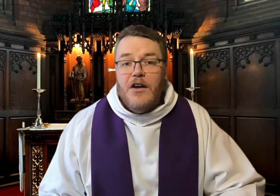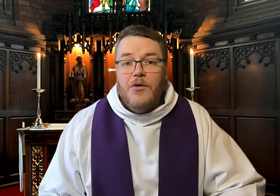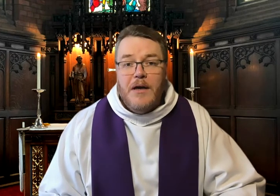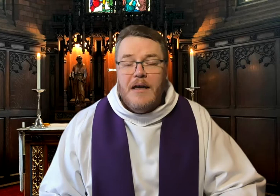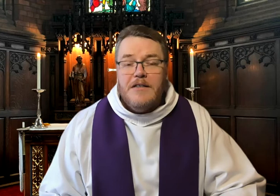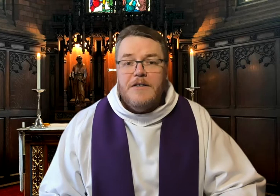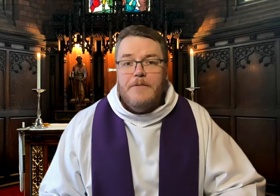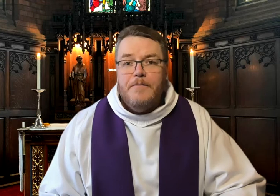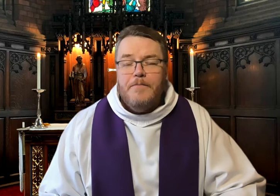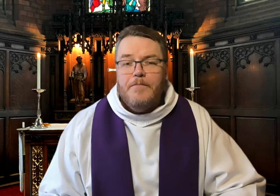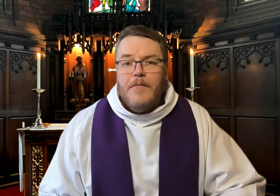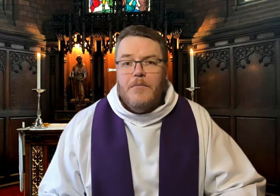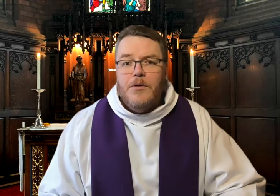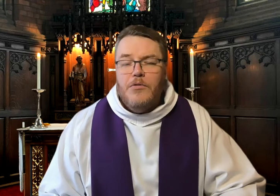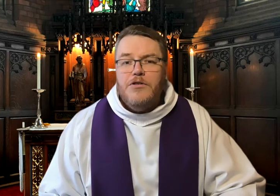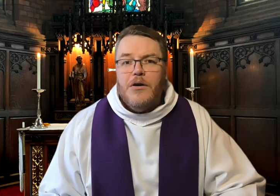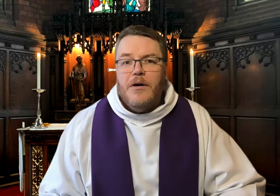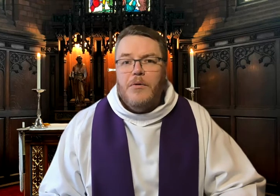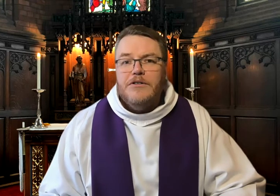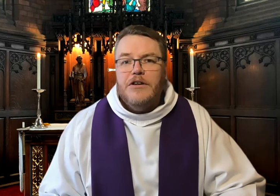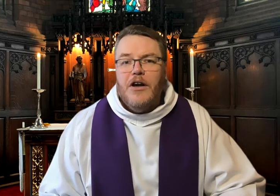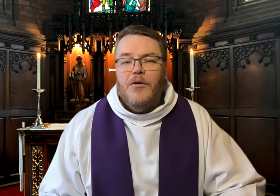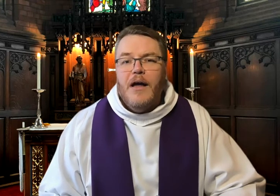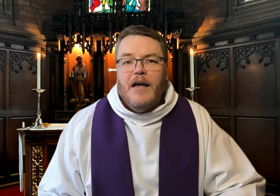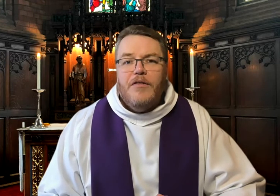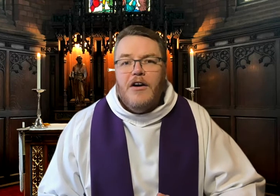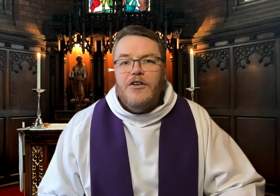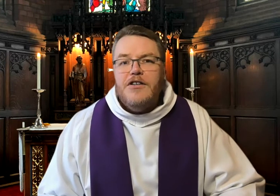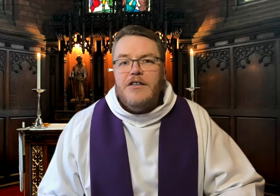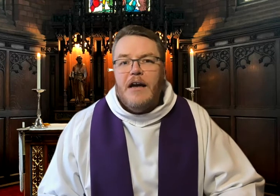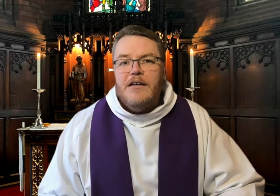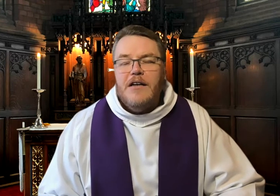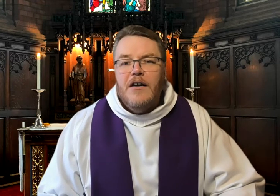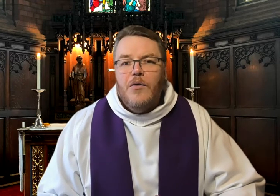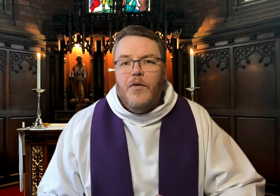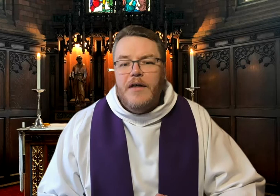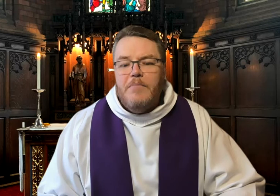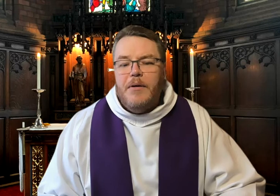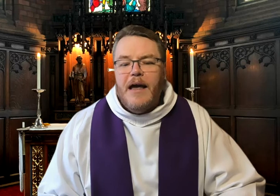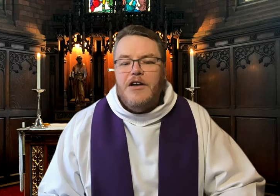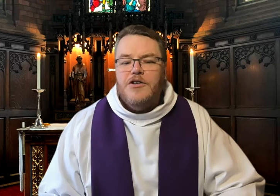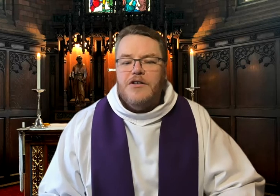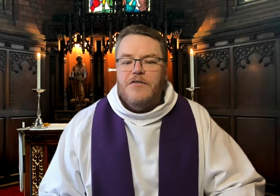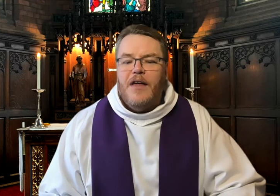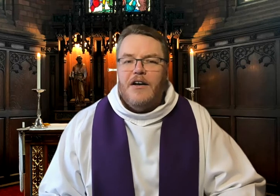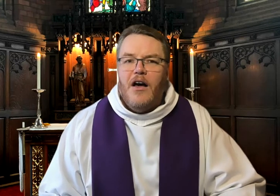he is. But also, he wants to know if they understand what the implications of that are, what